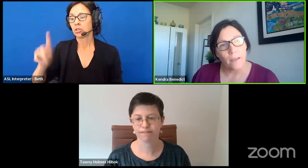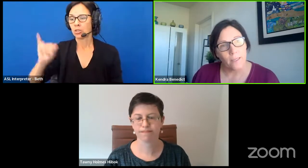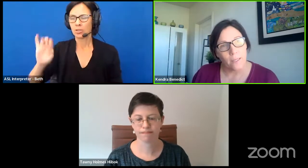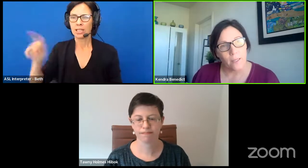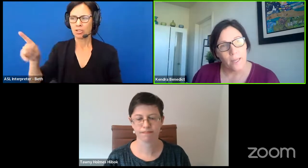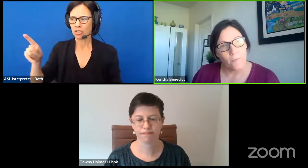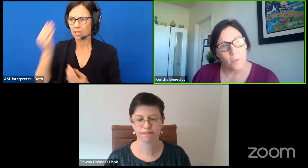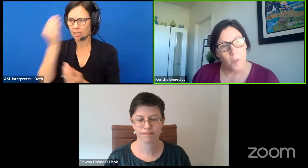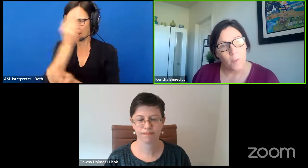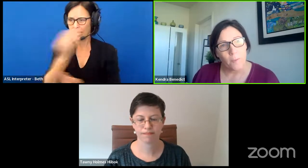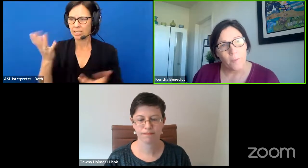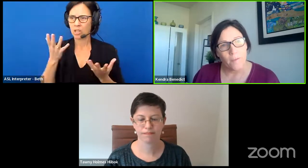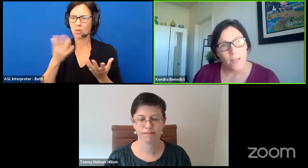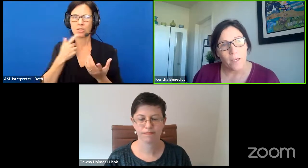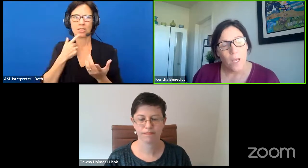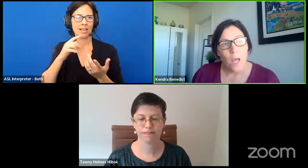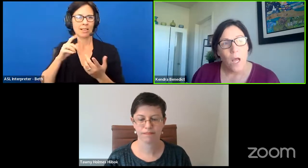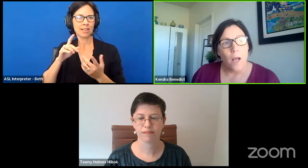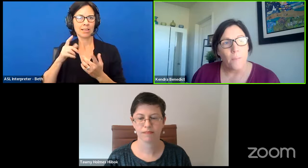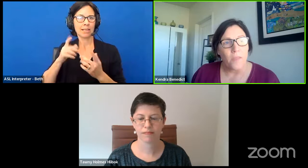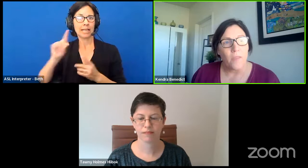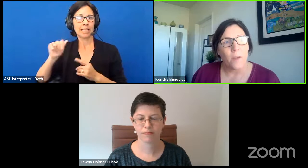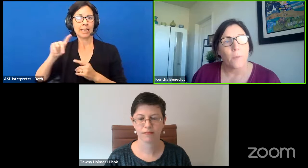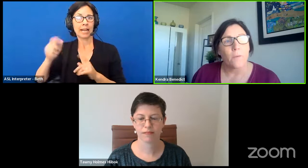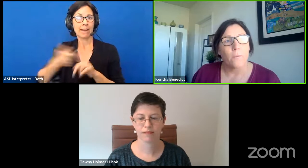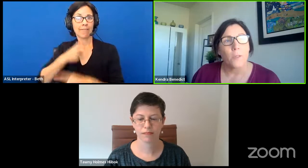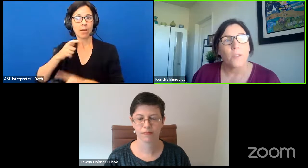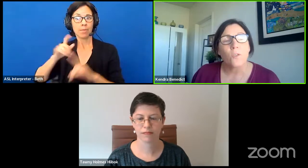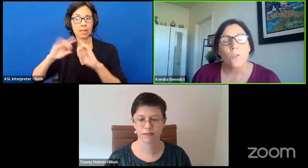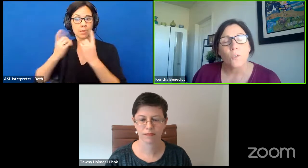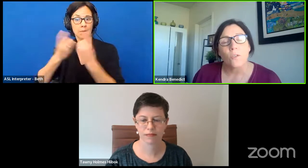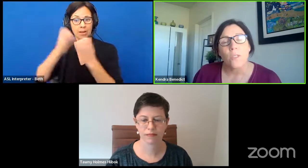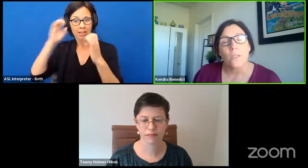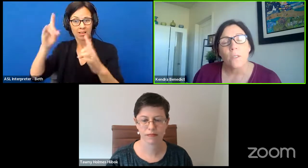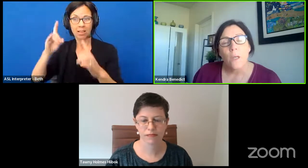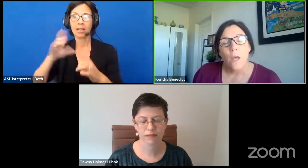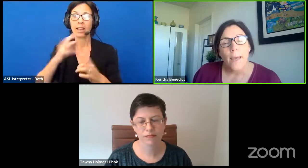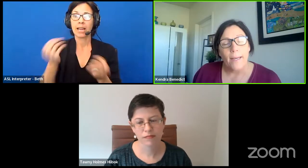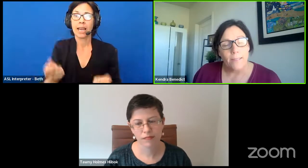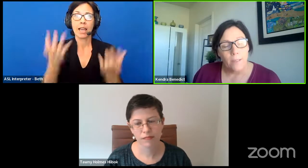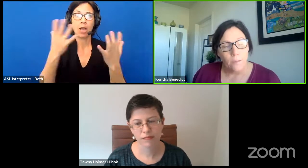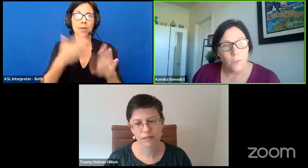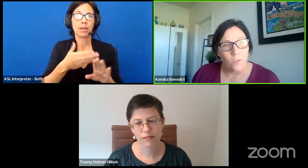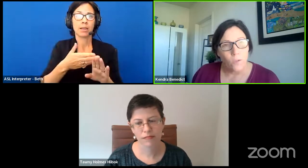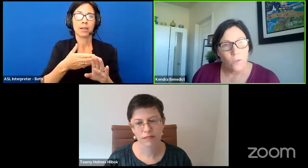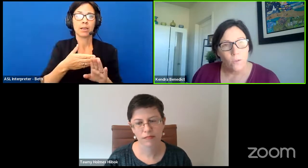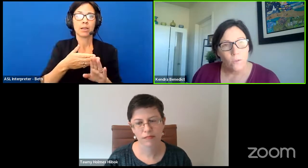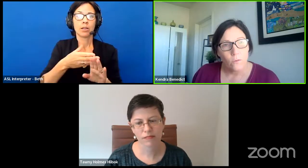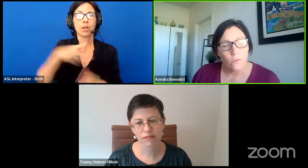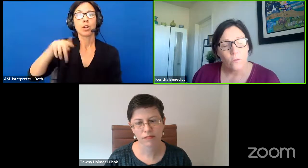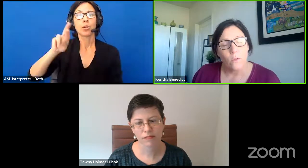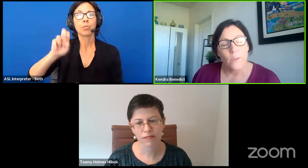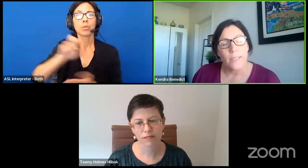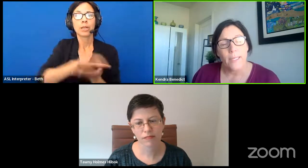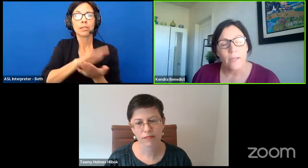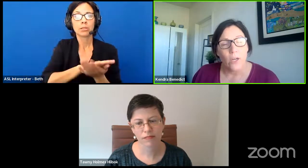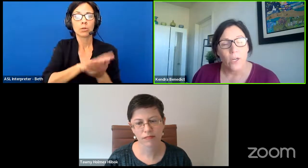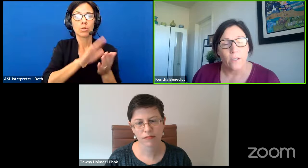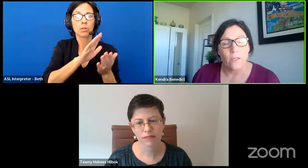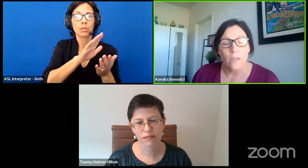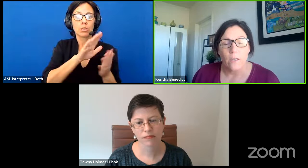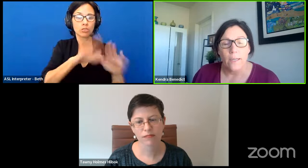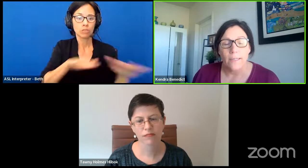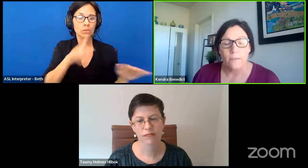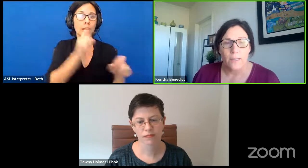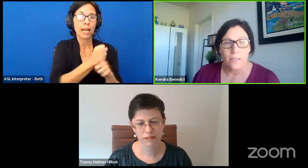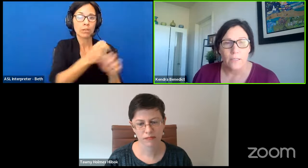information about data they have from the Department of Ed and the number of preschool children exiting preschool, going to